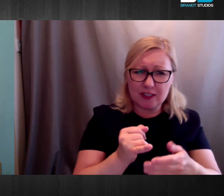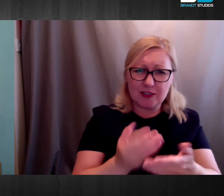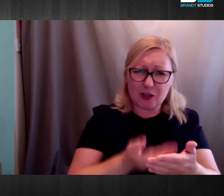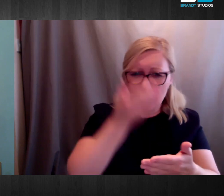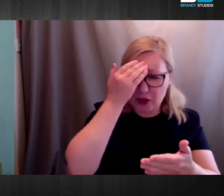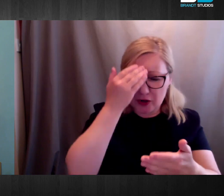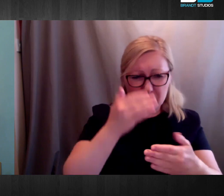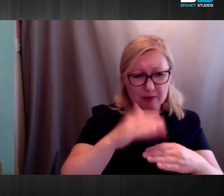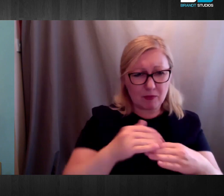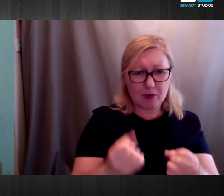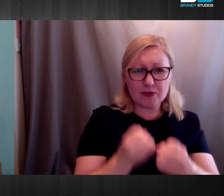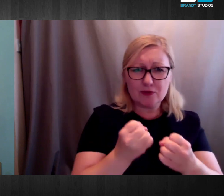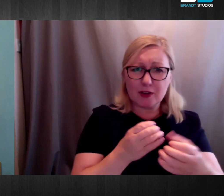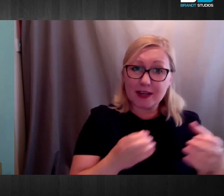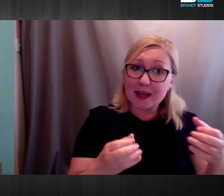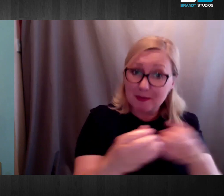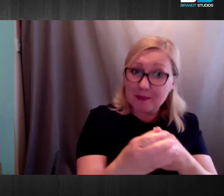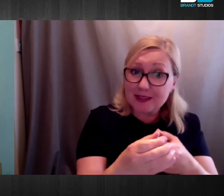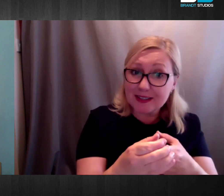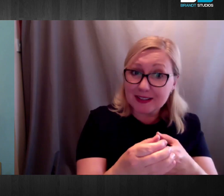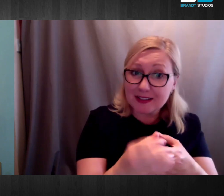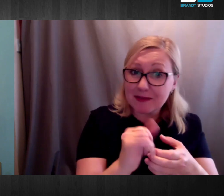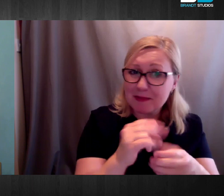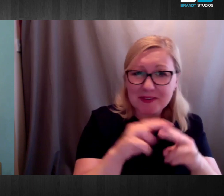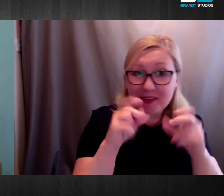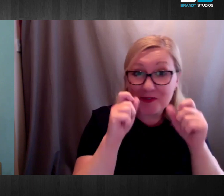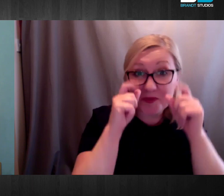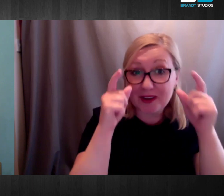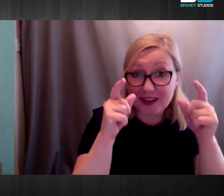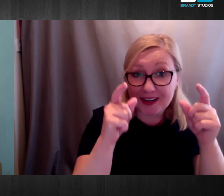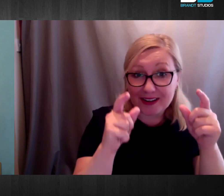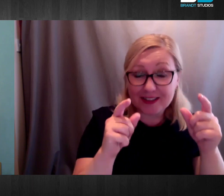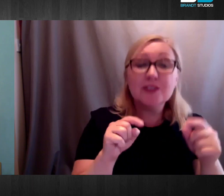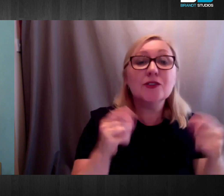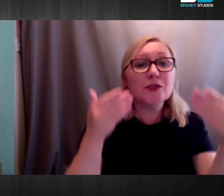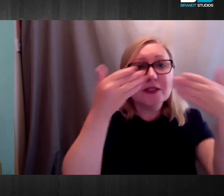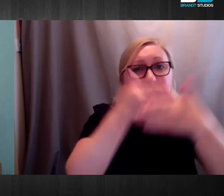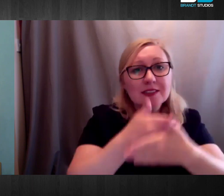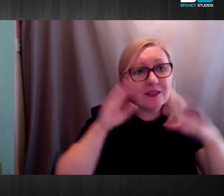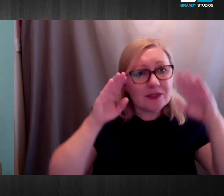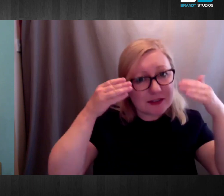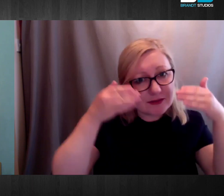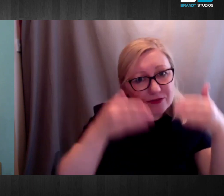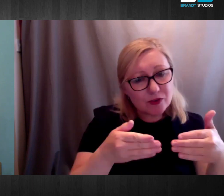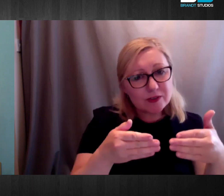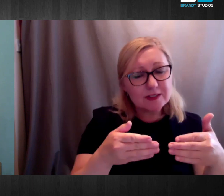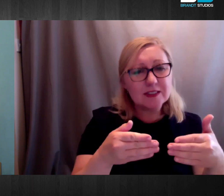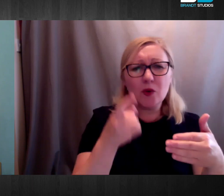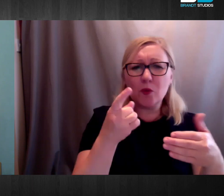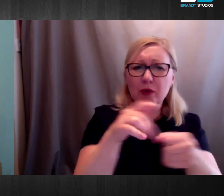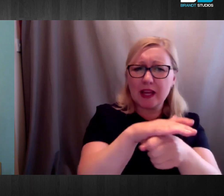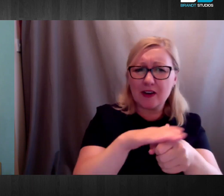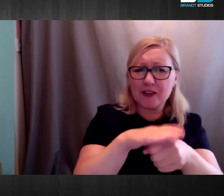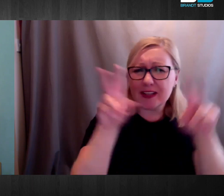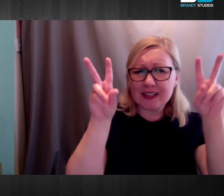focus on the impact of the pandemic in the area of public and patient involvement, PPI as we know it, in